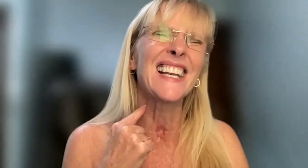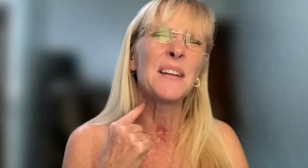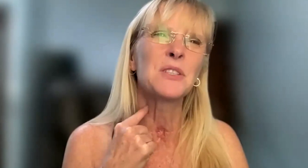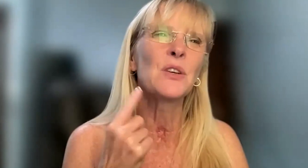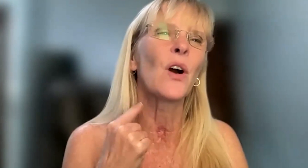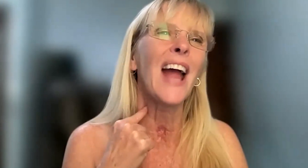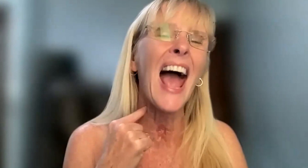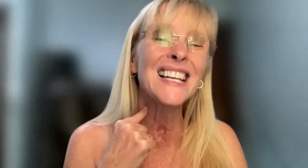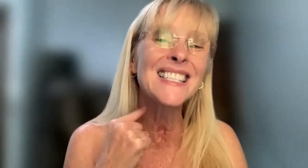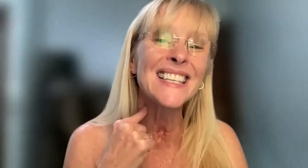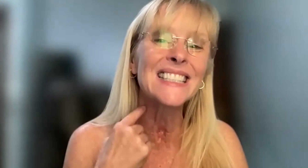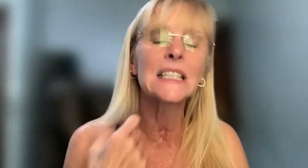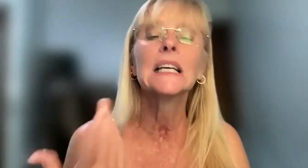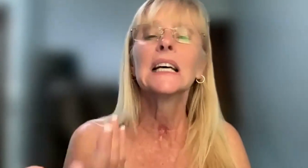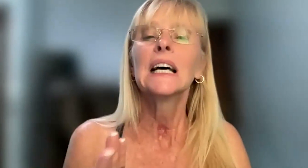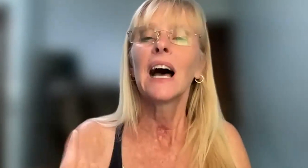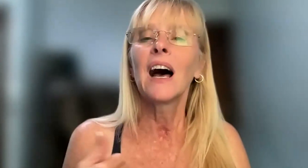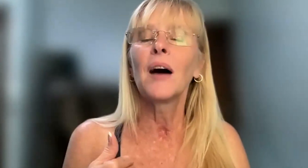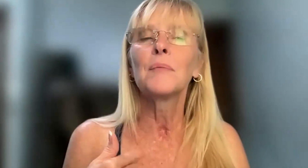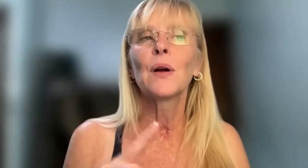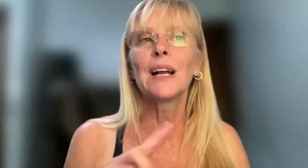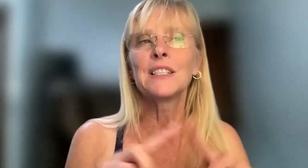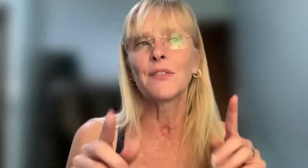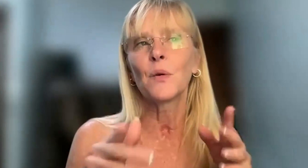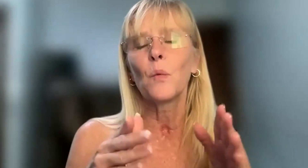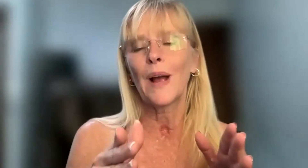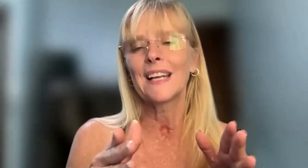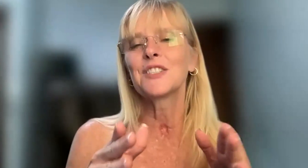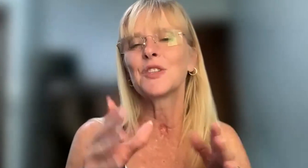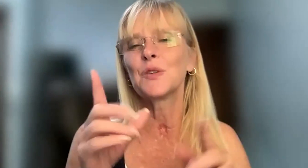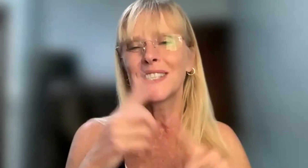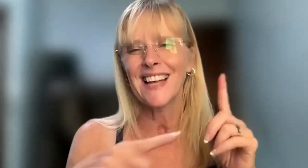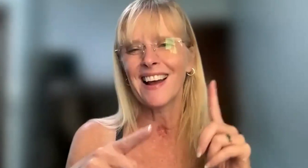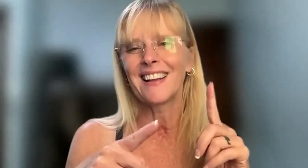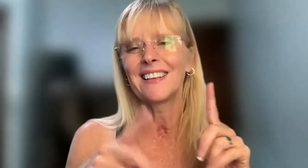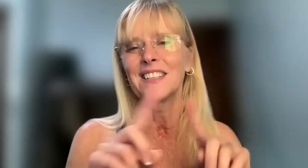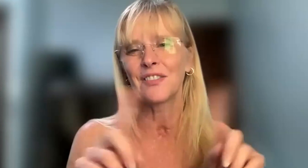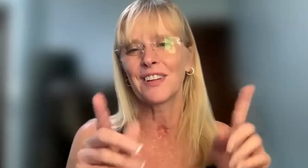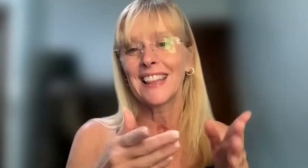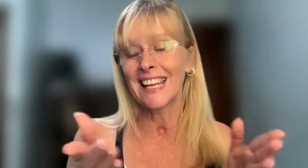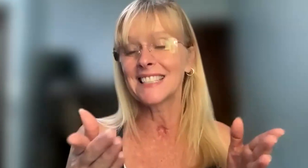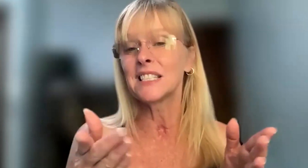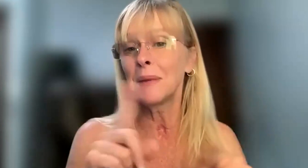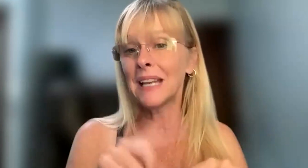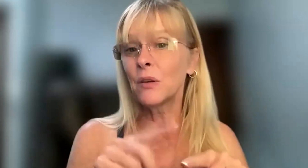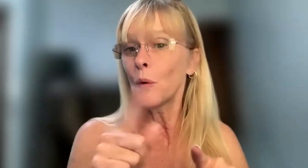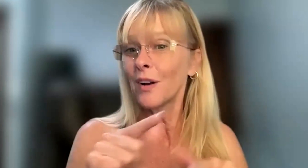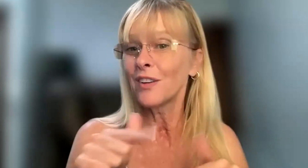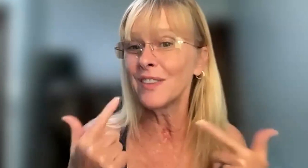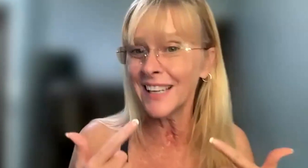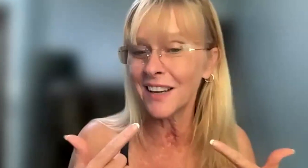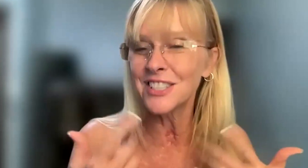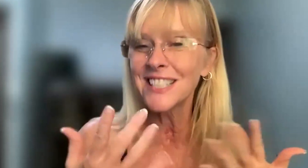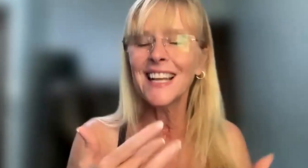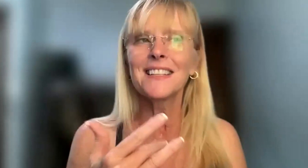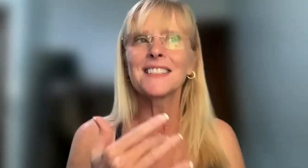nicknamed too, or accent. There are different ways to sign different things depending on where you live, just like the sign